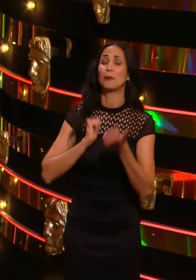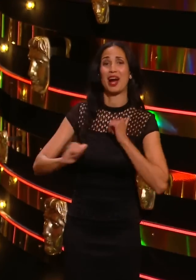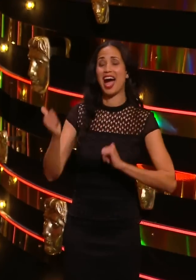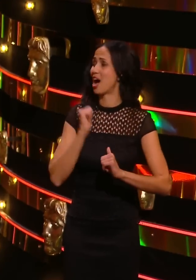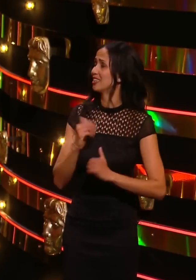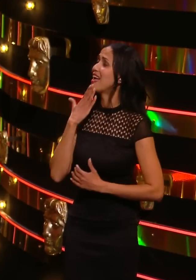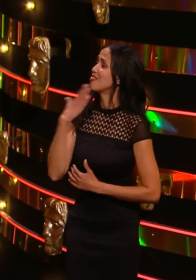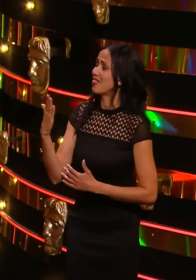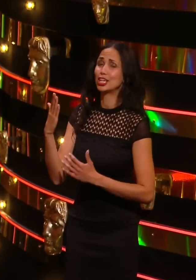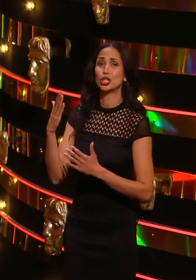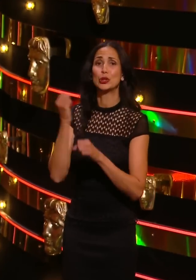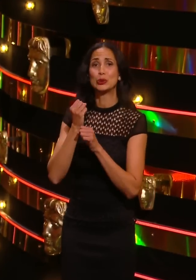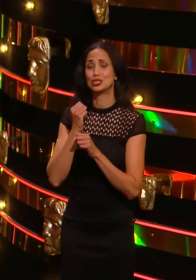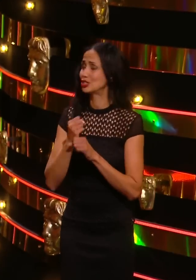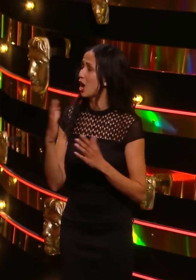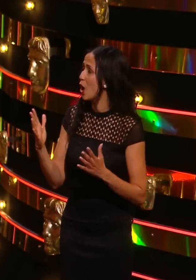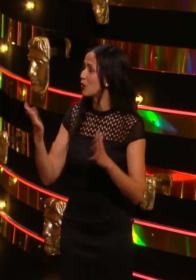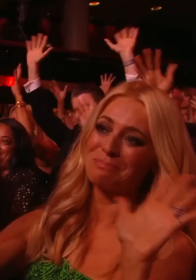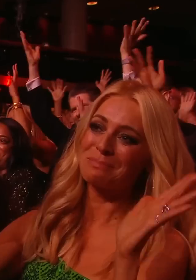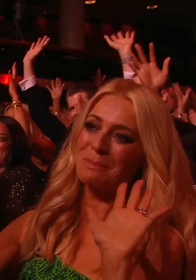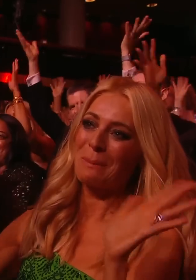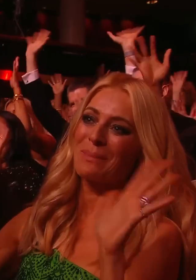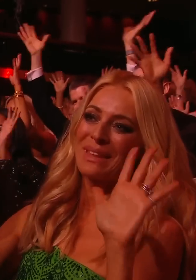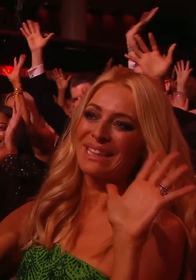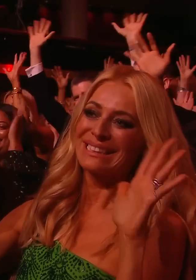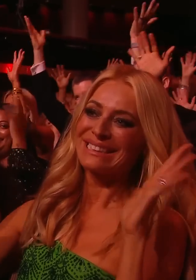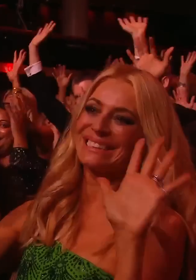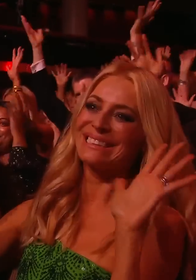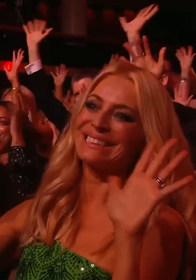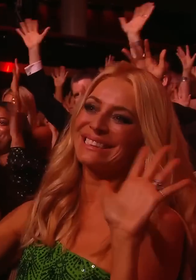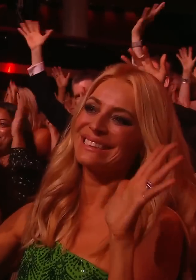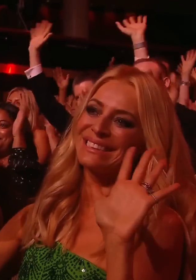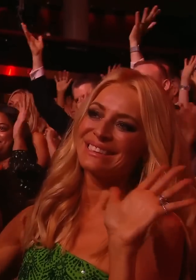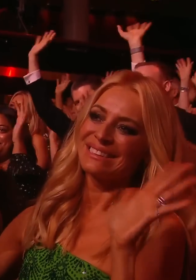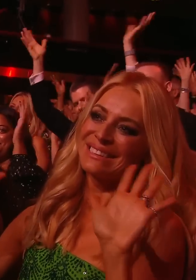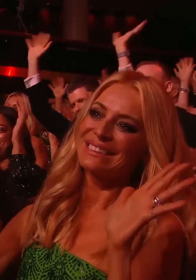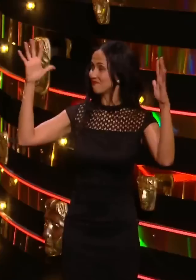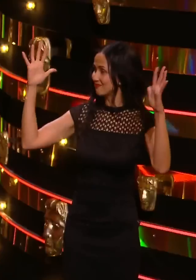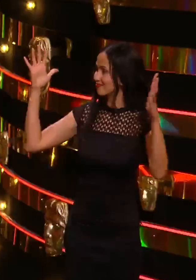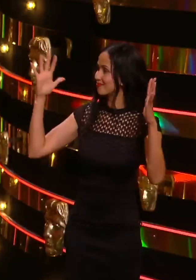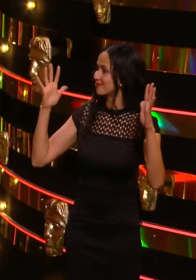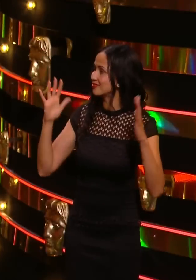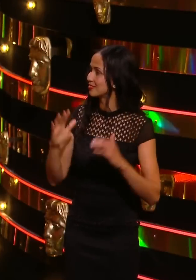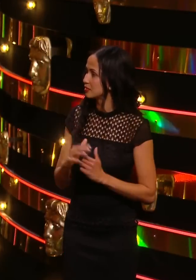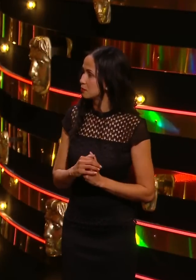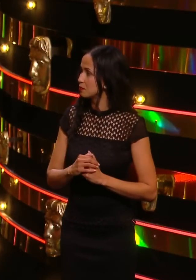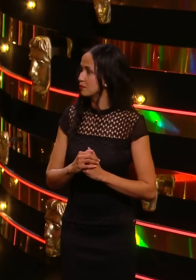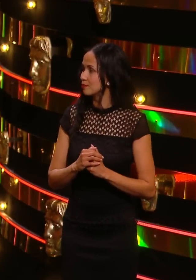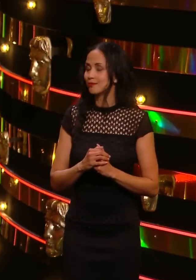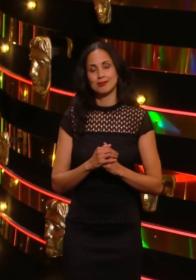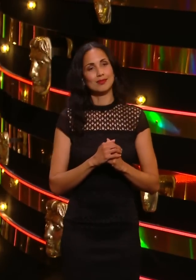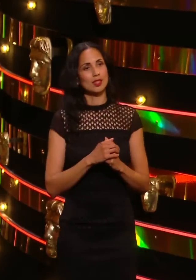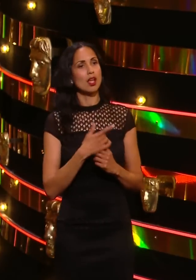So thank you, Gio. Look all of them, Russ, look all of them. That's beautiful, that's exactly what we wanted. When we first had the idea of